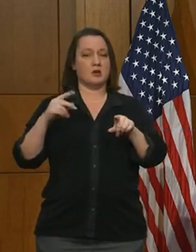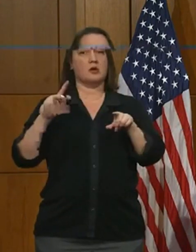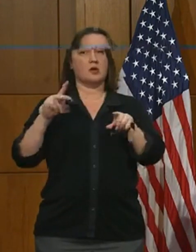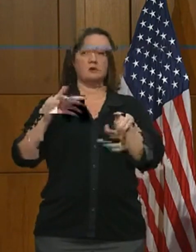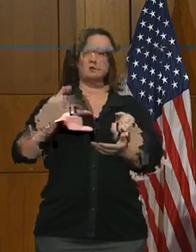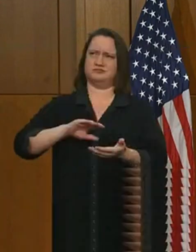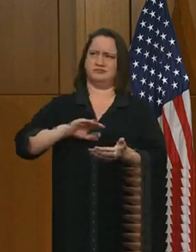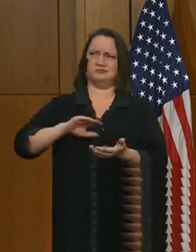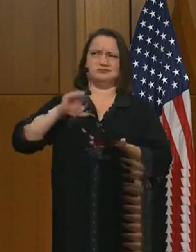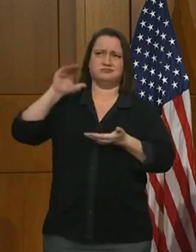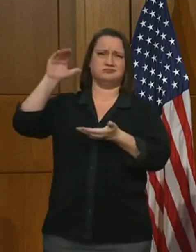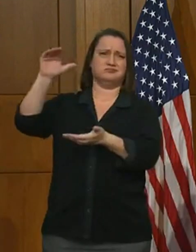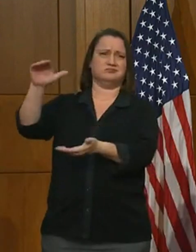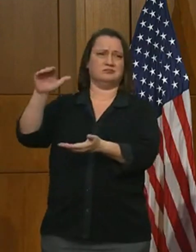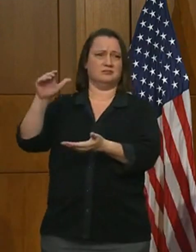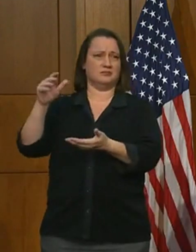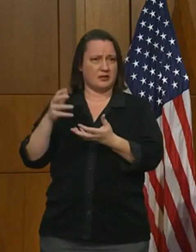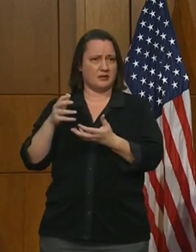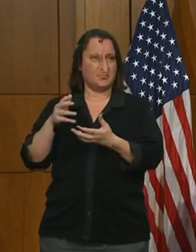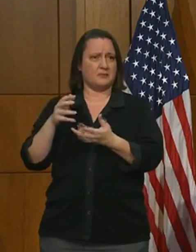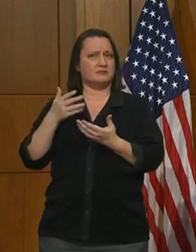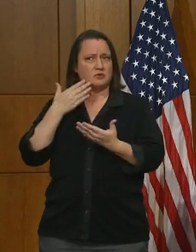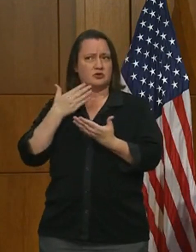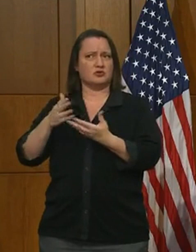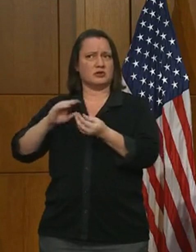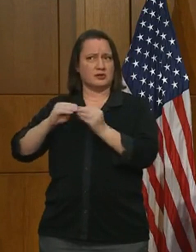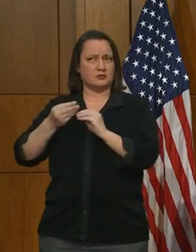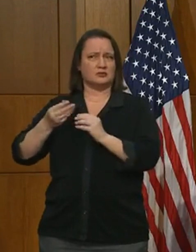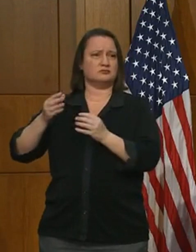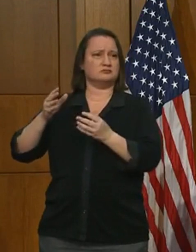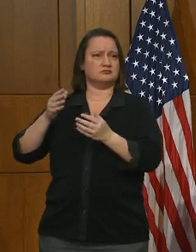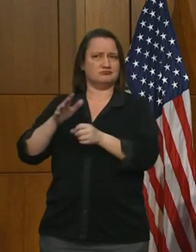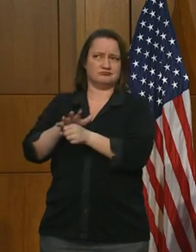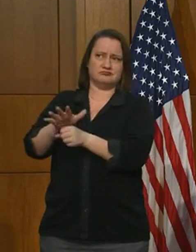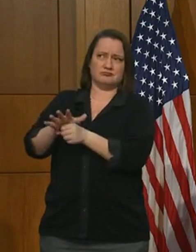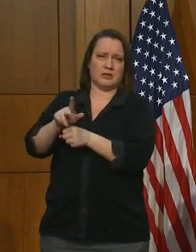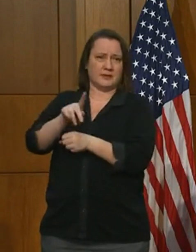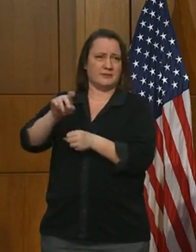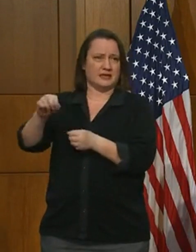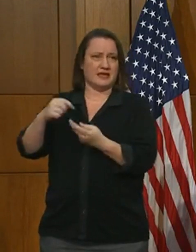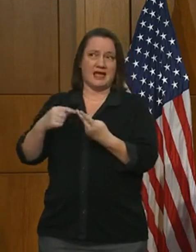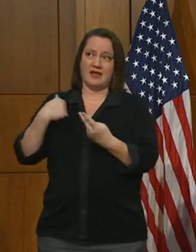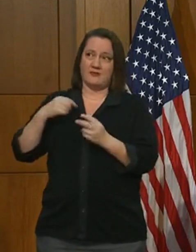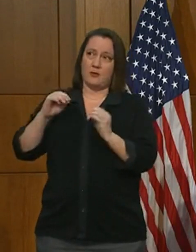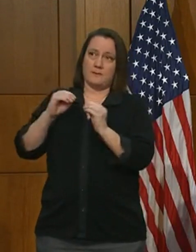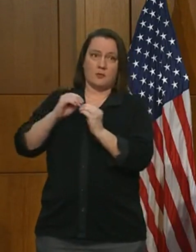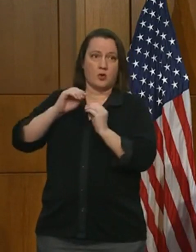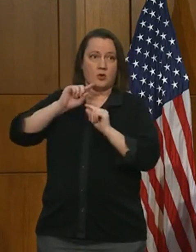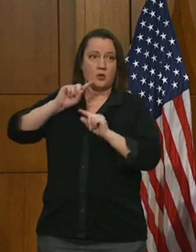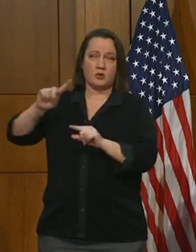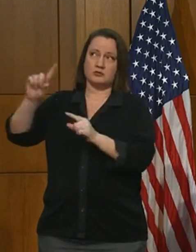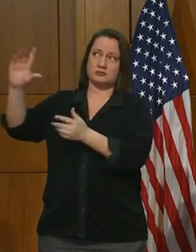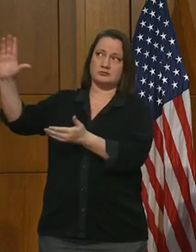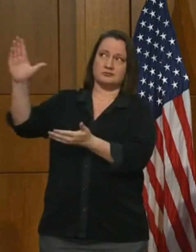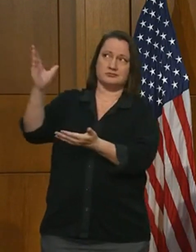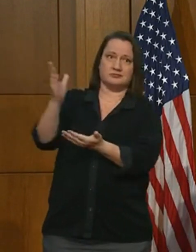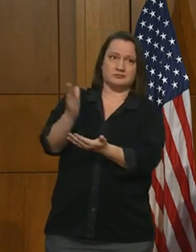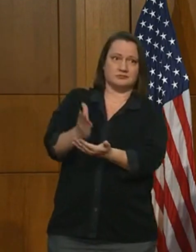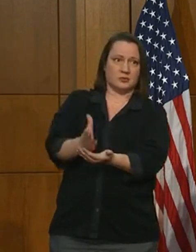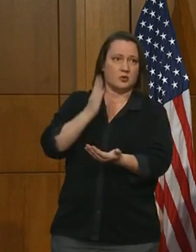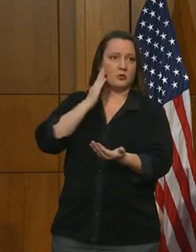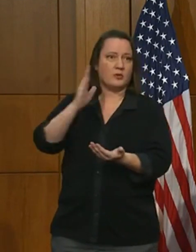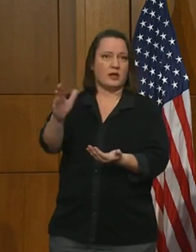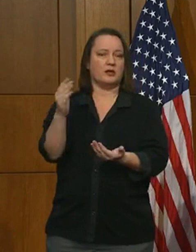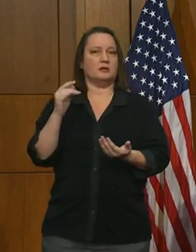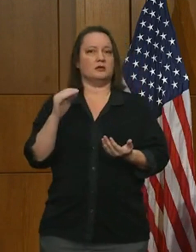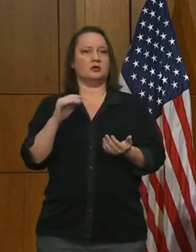We have more coming in, and if there are individuals, businesses, nursing homes, penitentiaries, whatever that